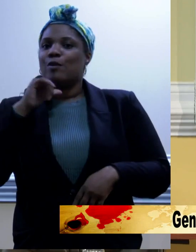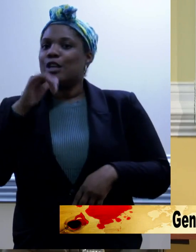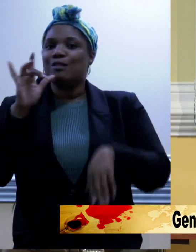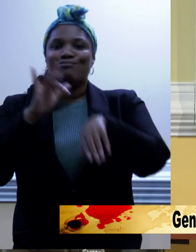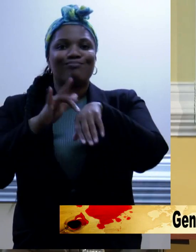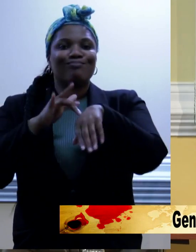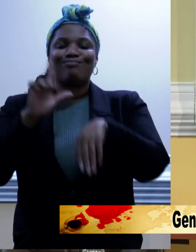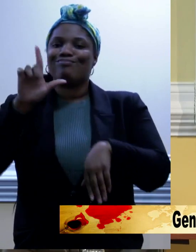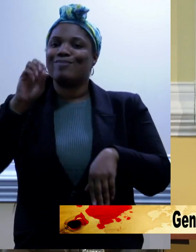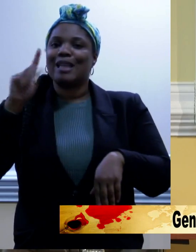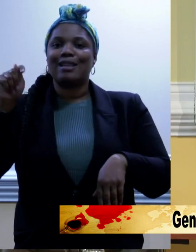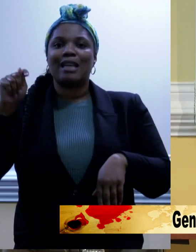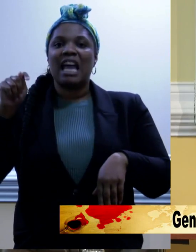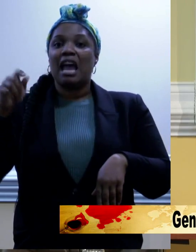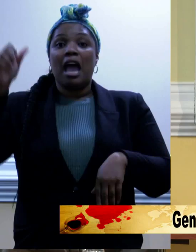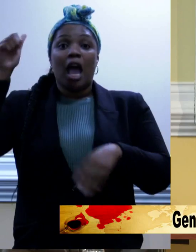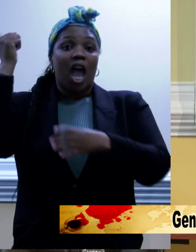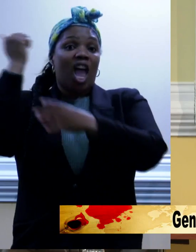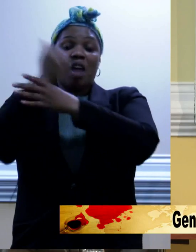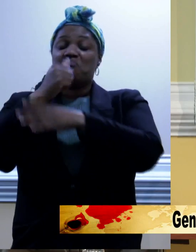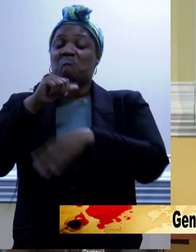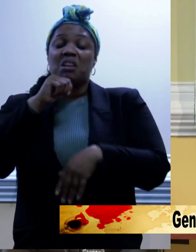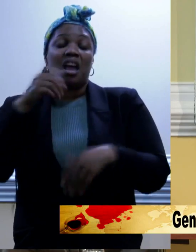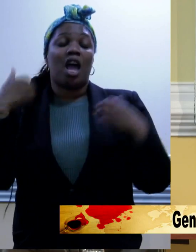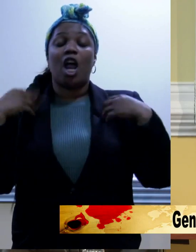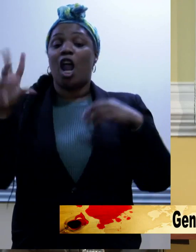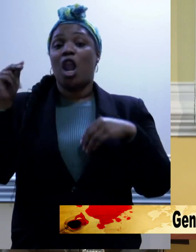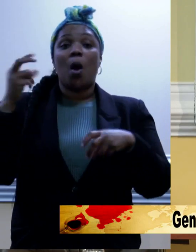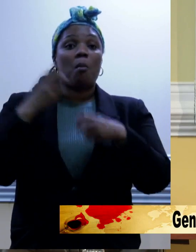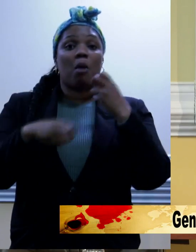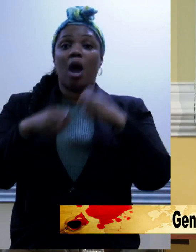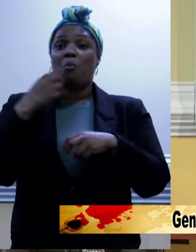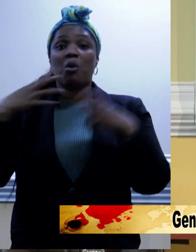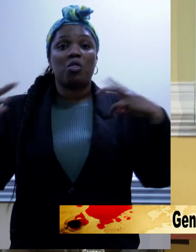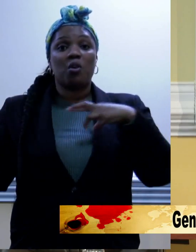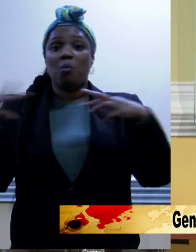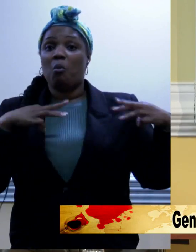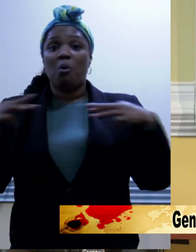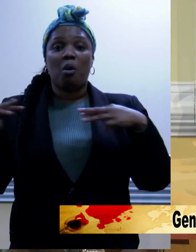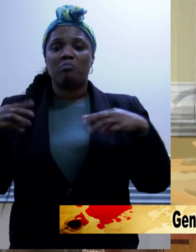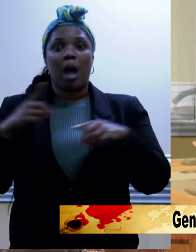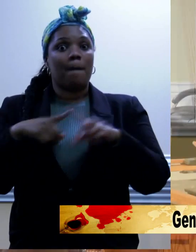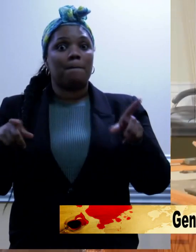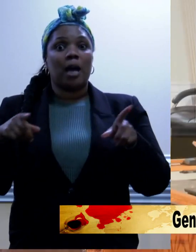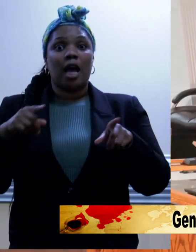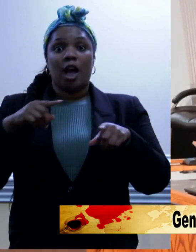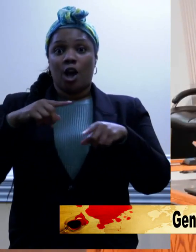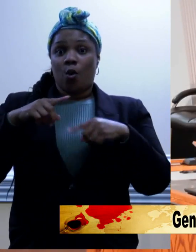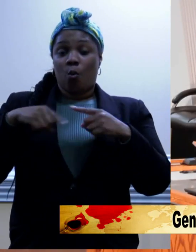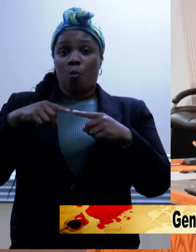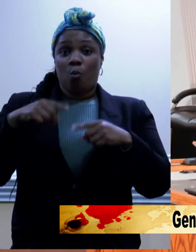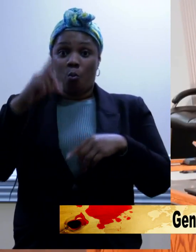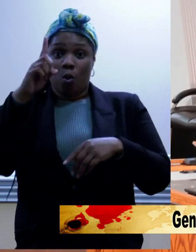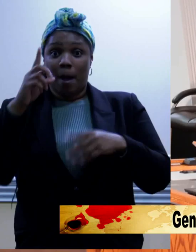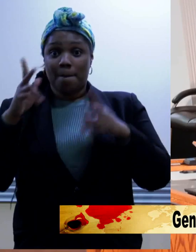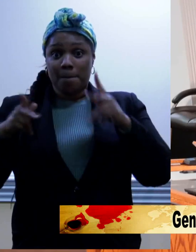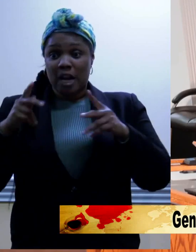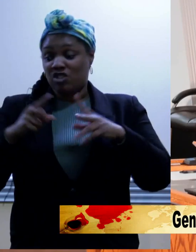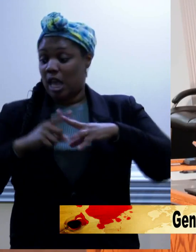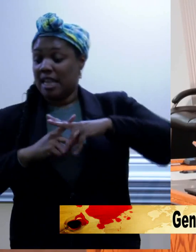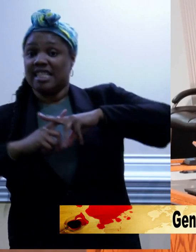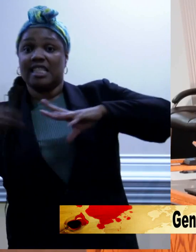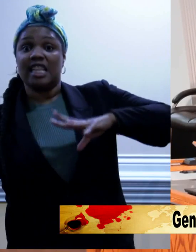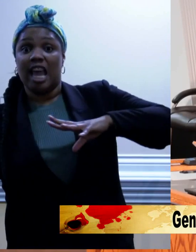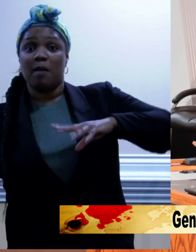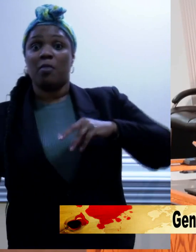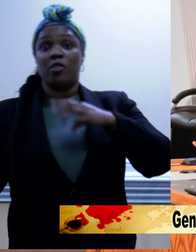yeah, Abraham wouldn't have had an issue with him. But then what happened? Go ahead and read. And there came one that had escaped and told